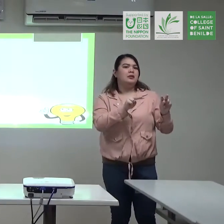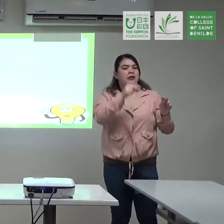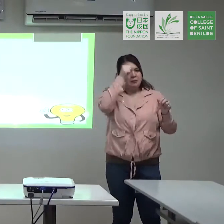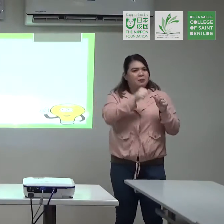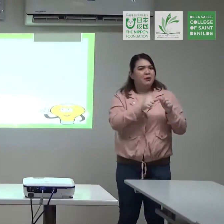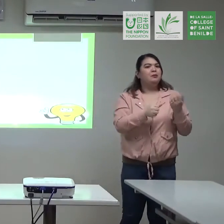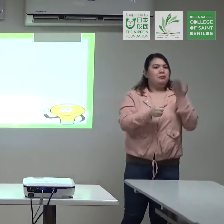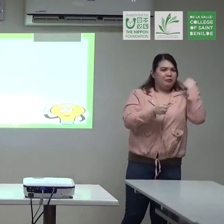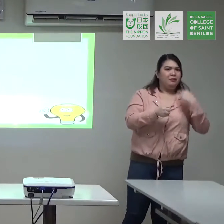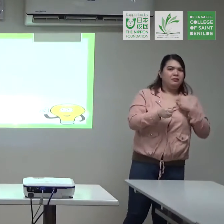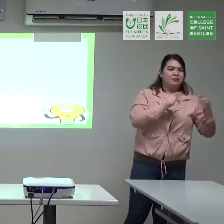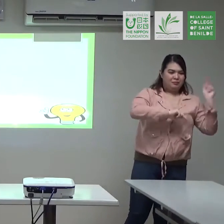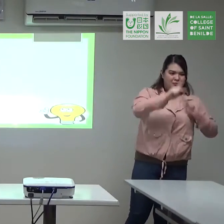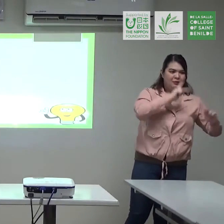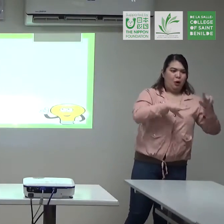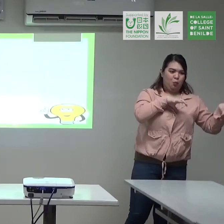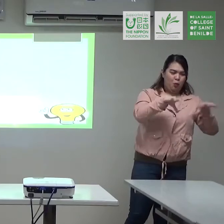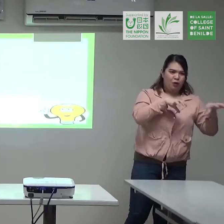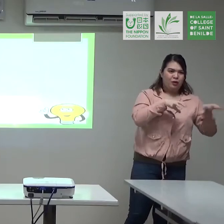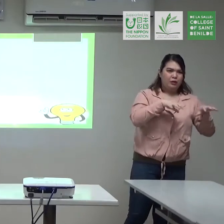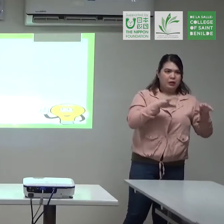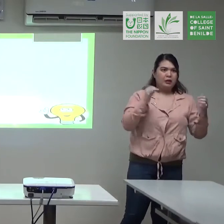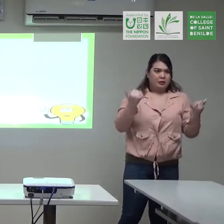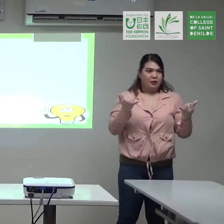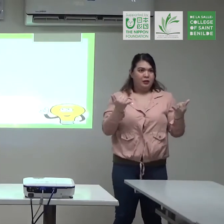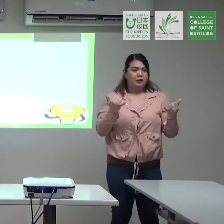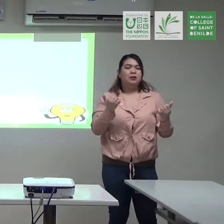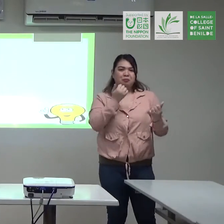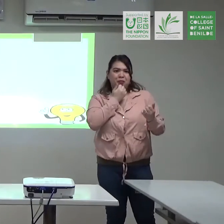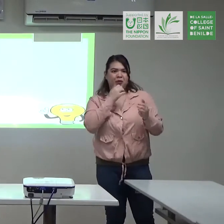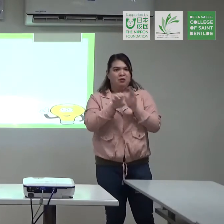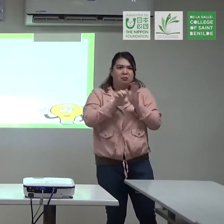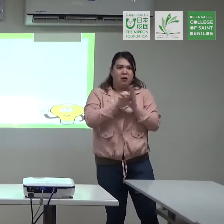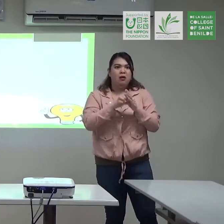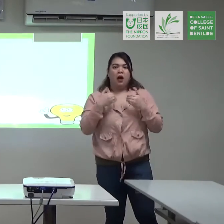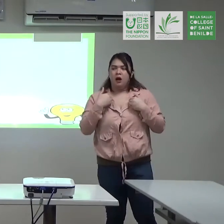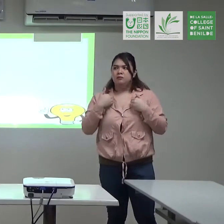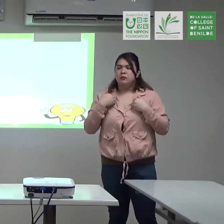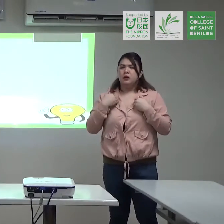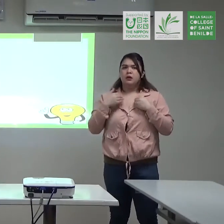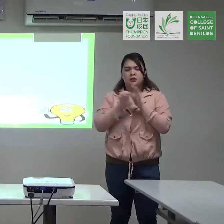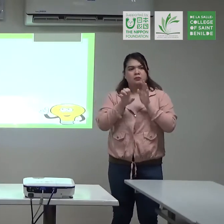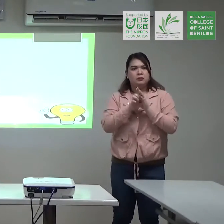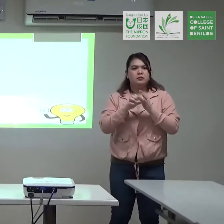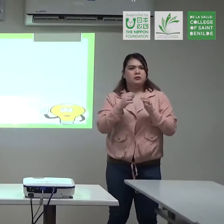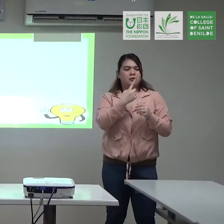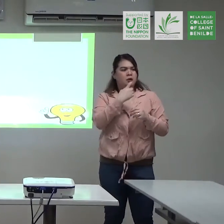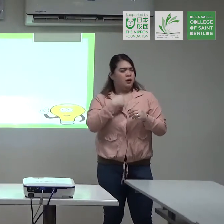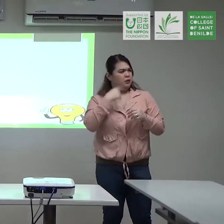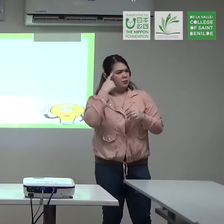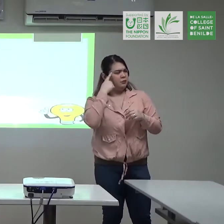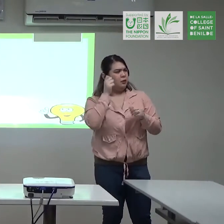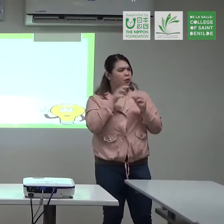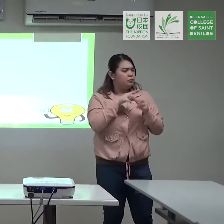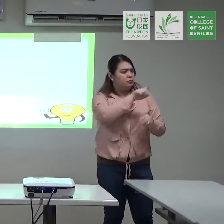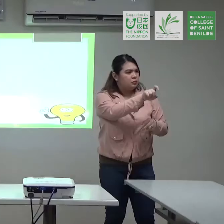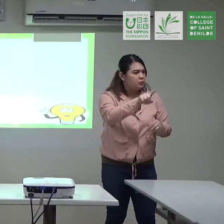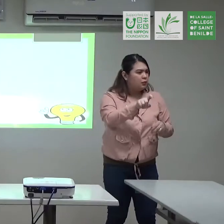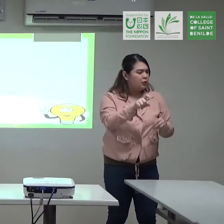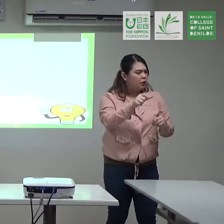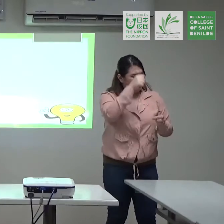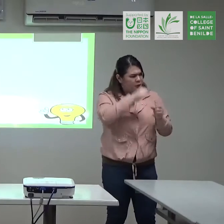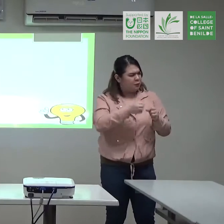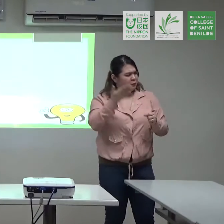previous prior tasks. Sabi mo, this is a much better output than the last one I